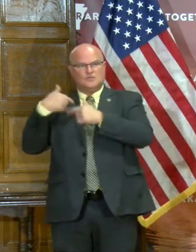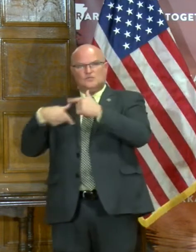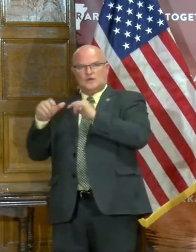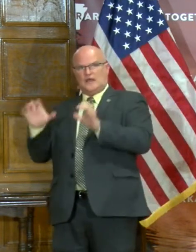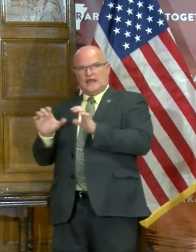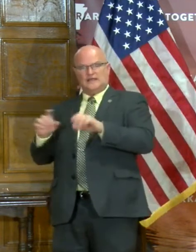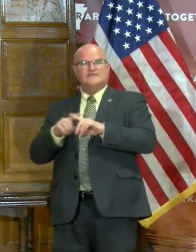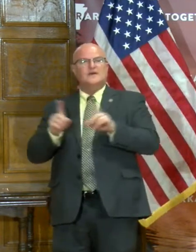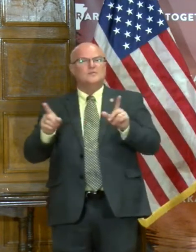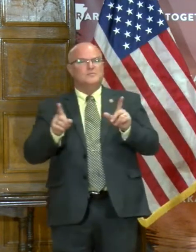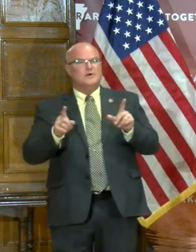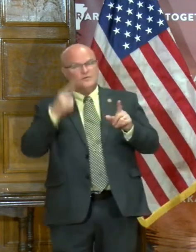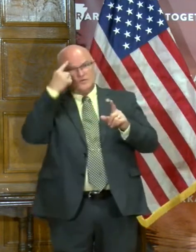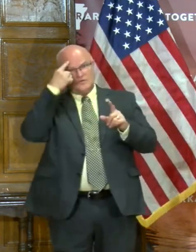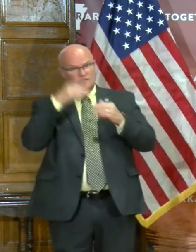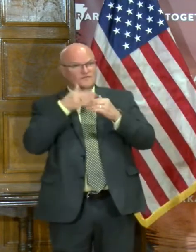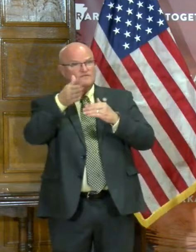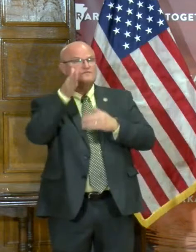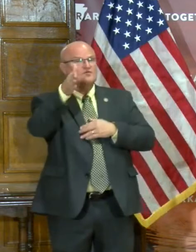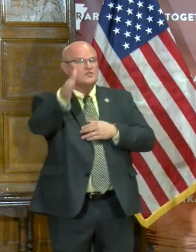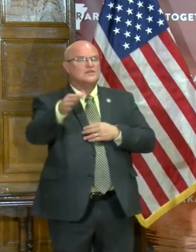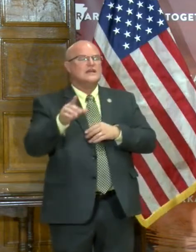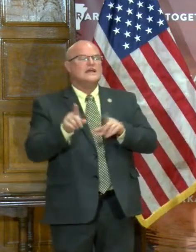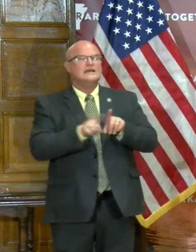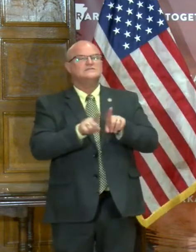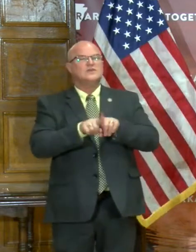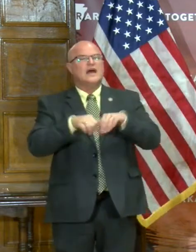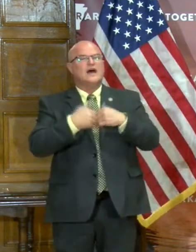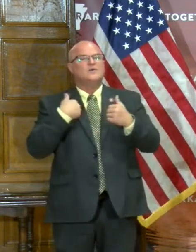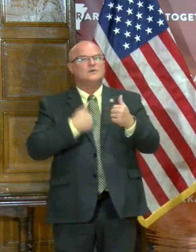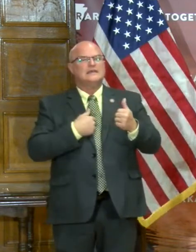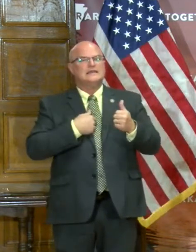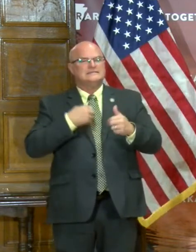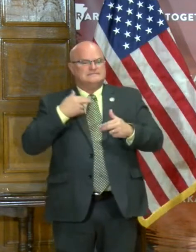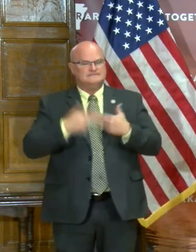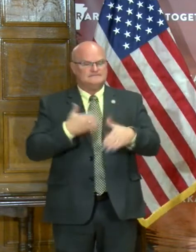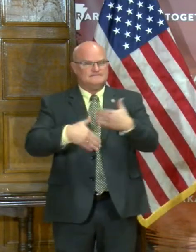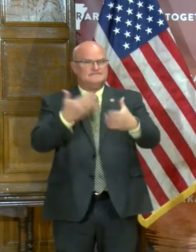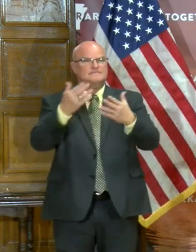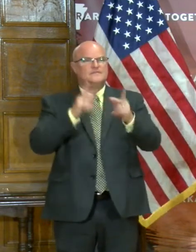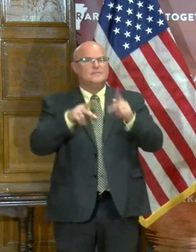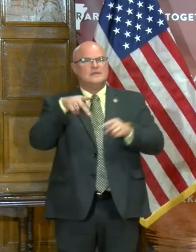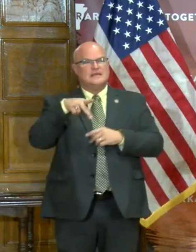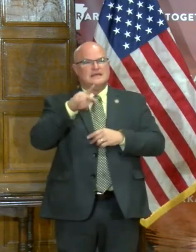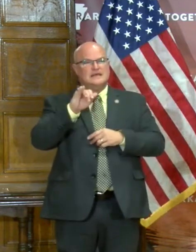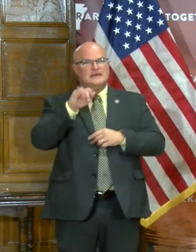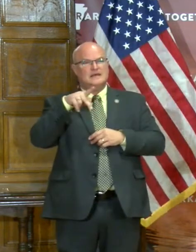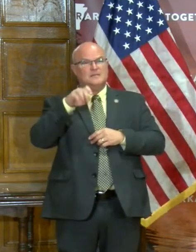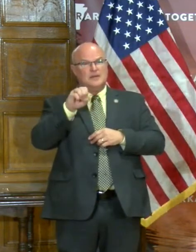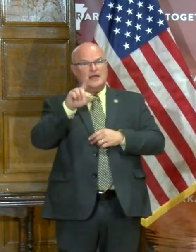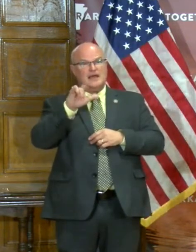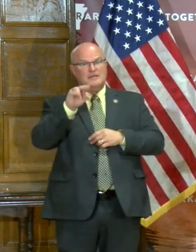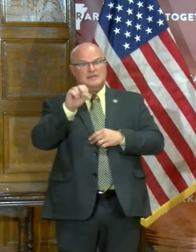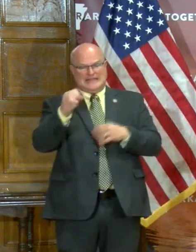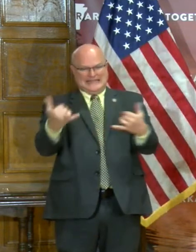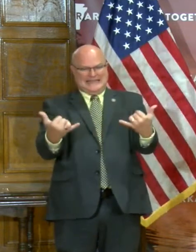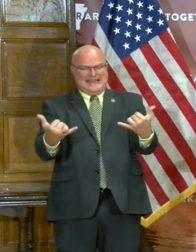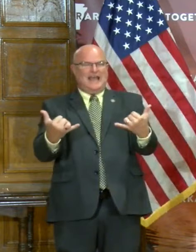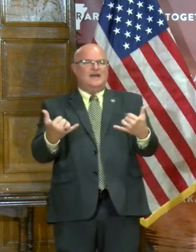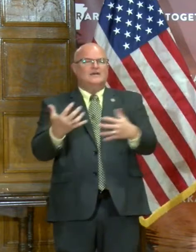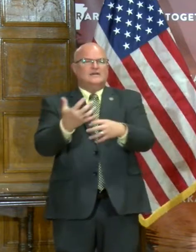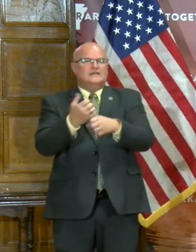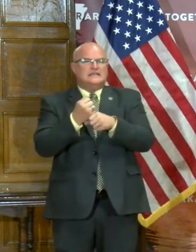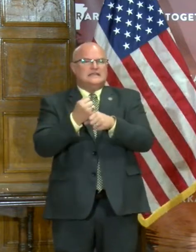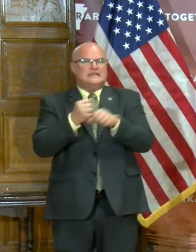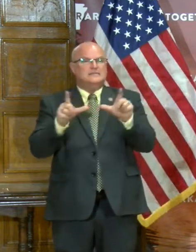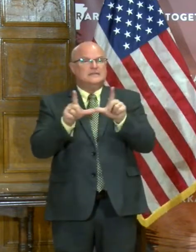retroactive, but it was forward-looking as to how we can accelerate those that are in the pipeline now to get